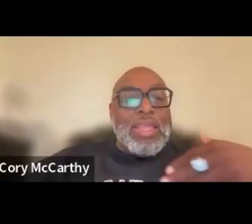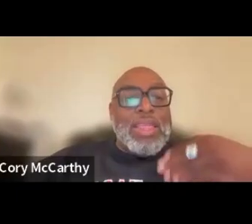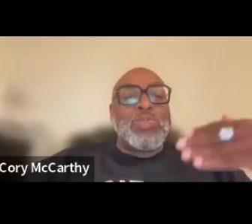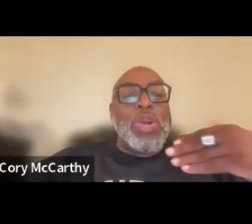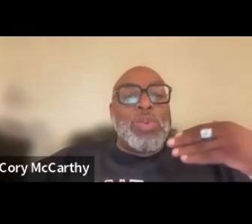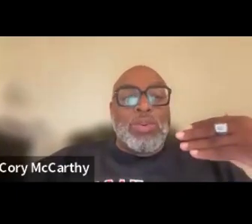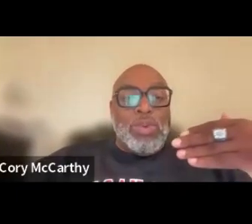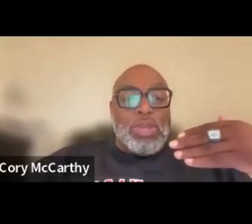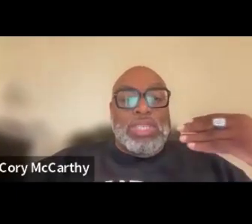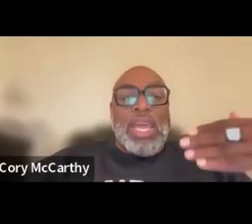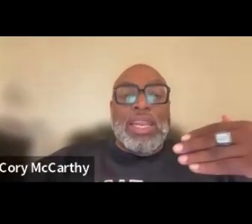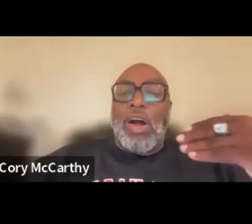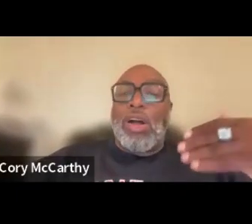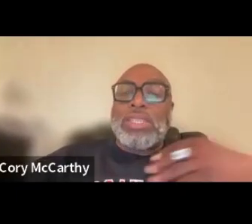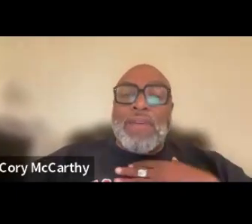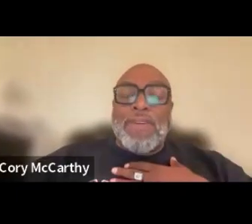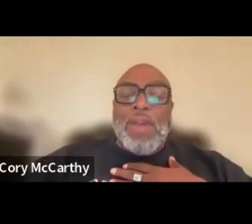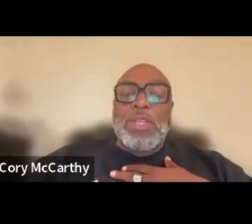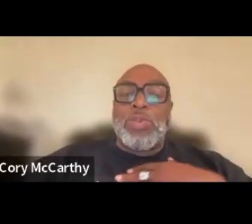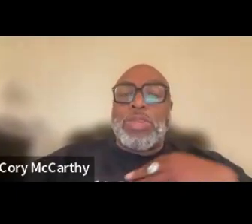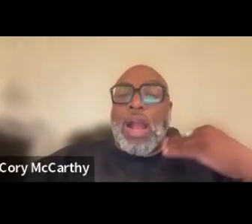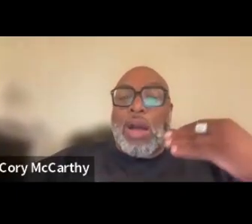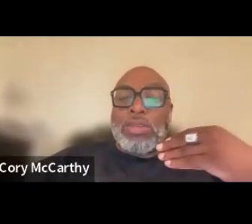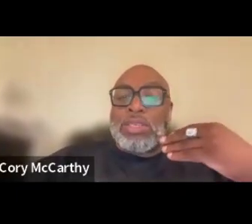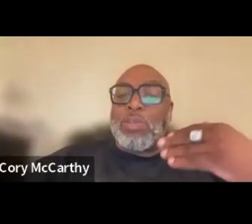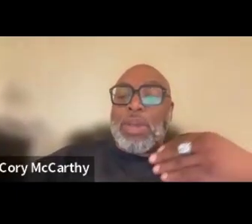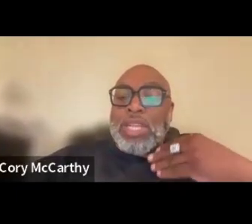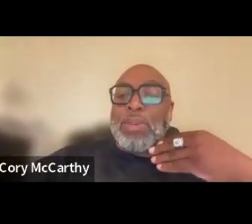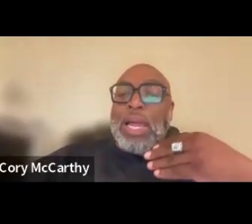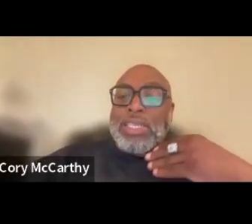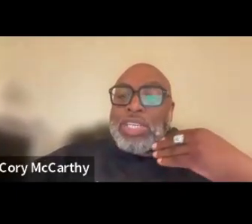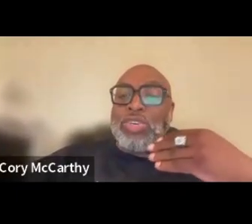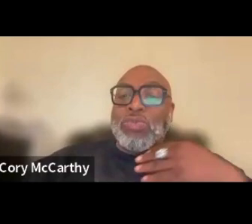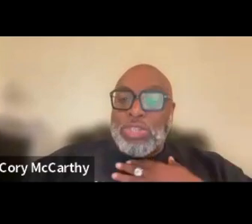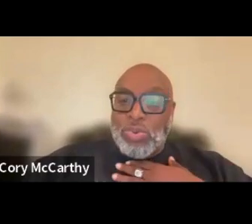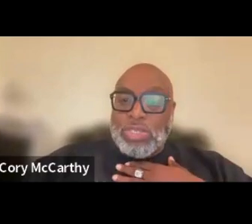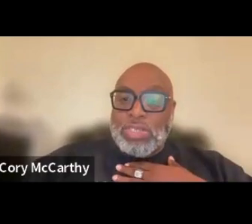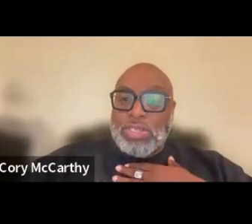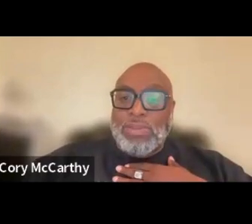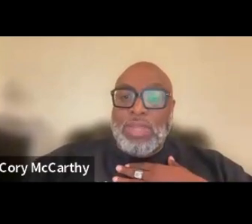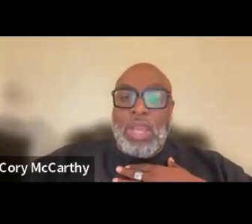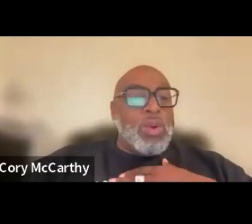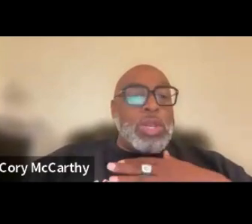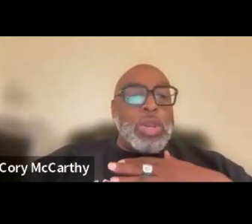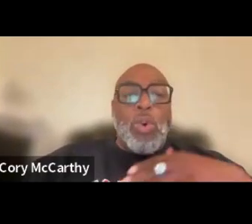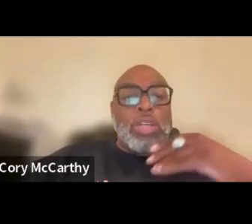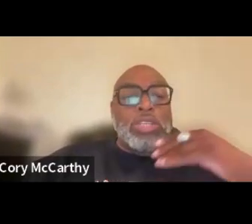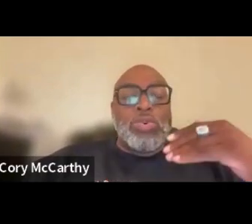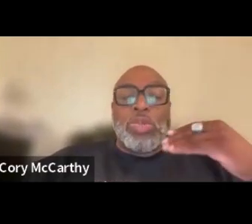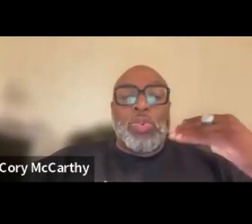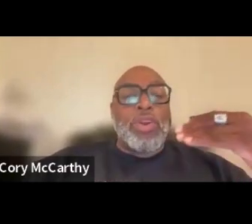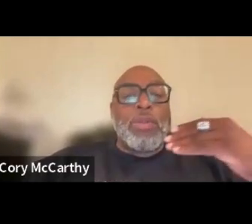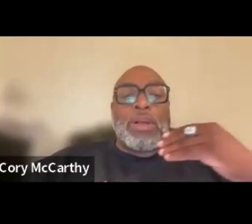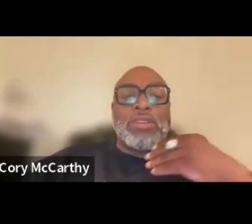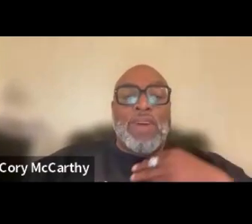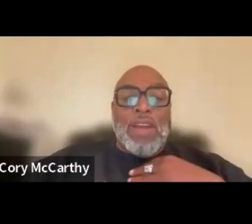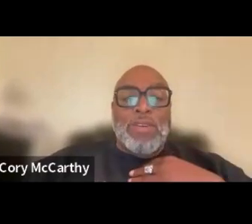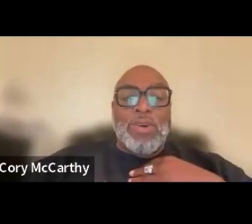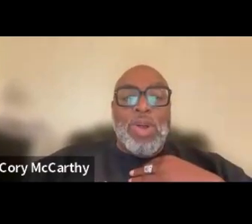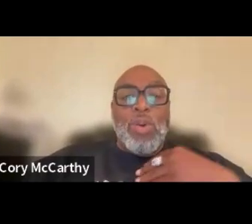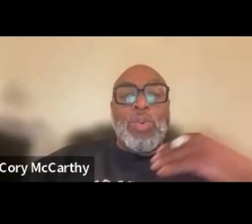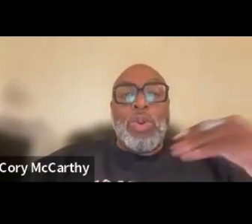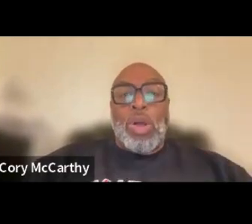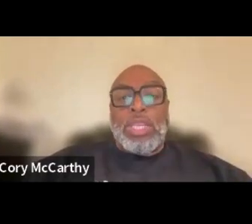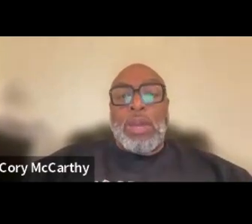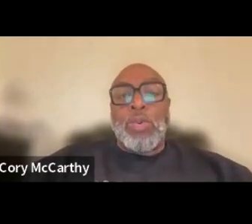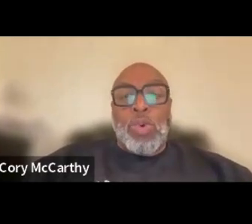night. That's where we will stand alongside families with our housing stabilization resources. We don't want students worrying about